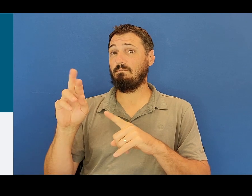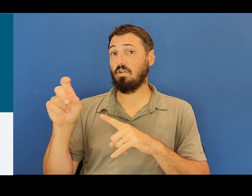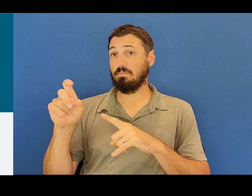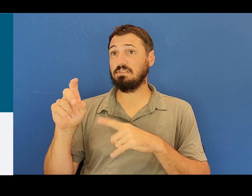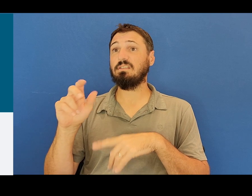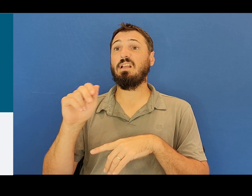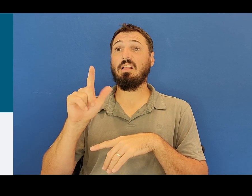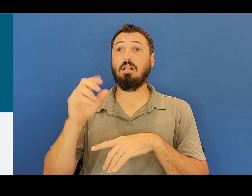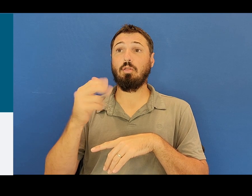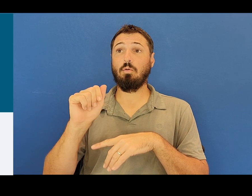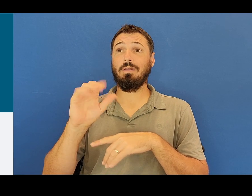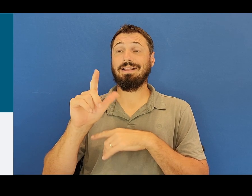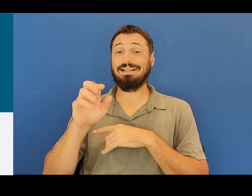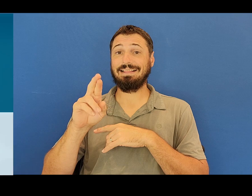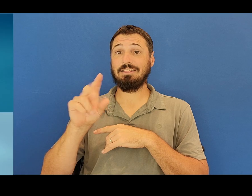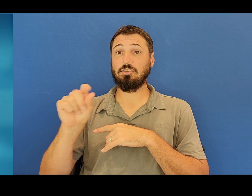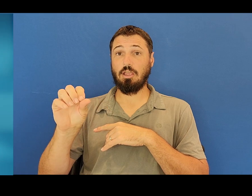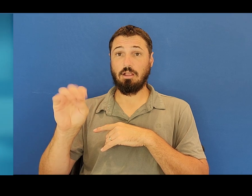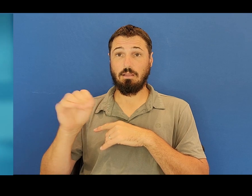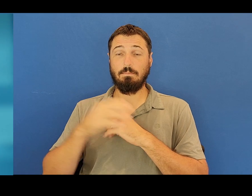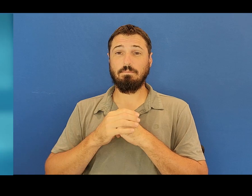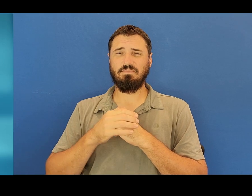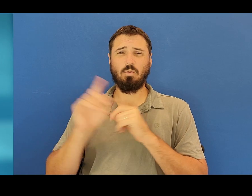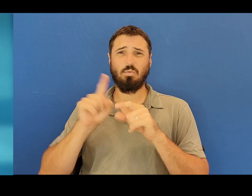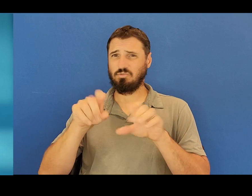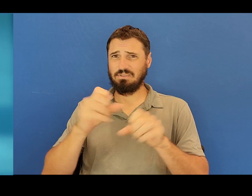alohaclear.com. For a full list of testing sites, visit